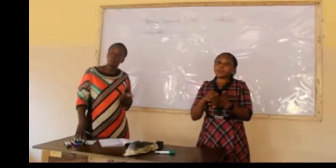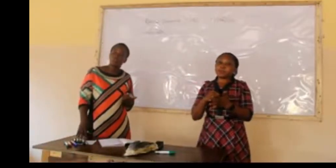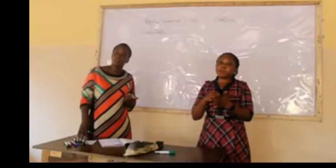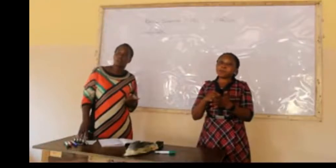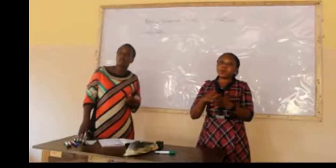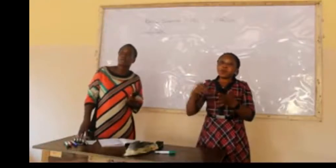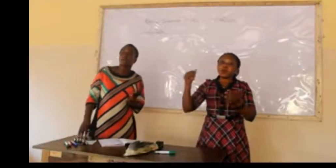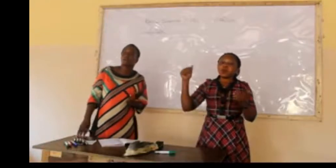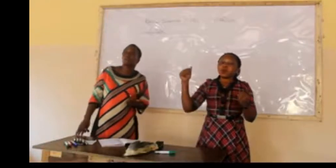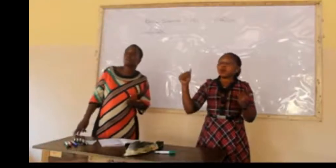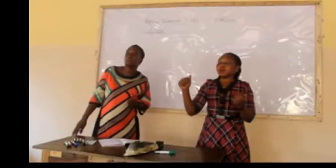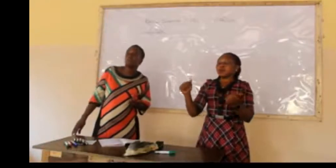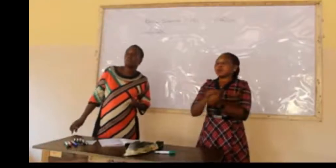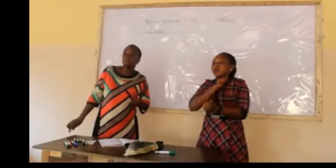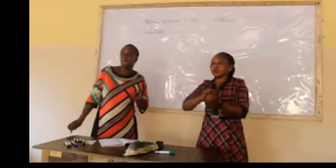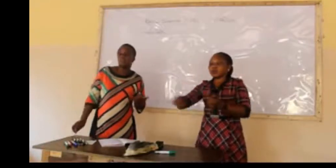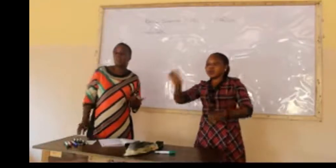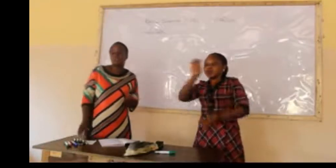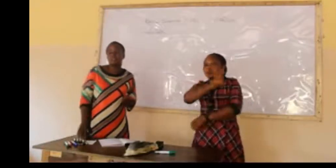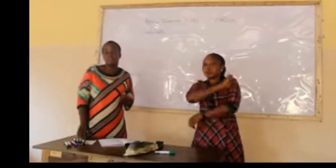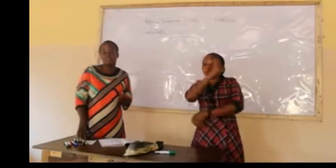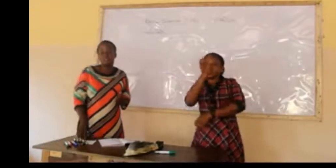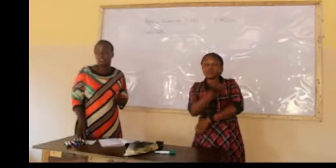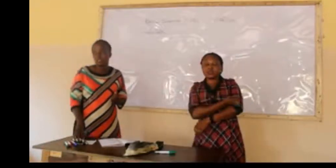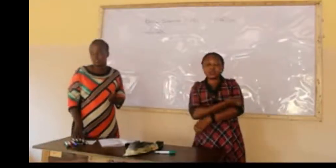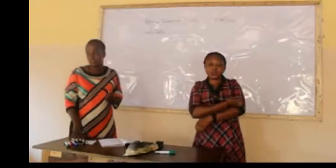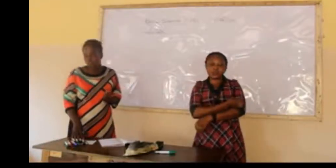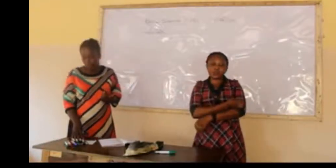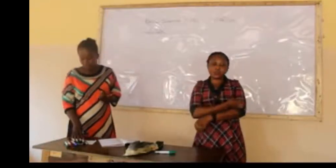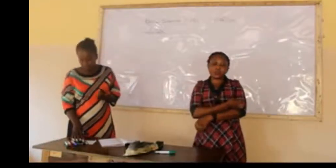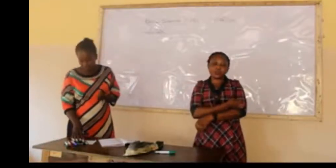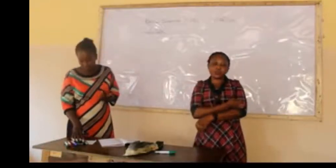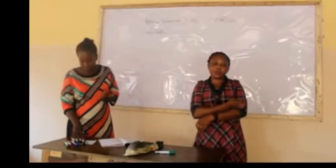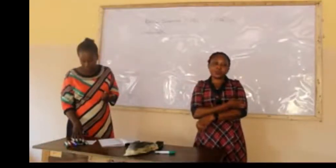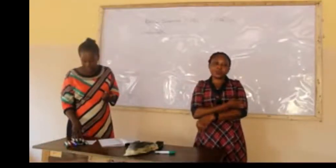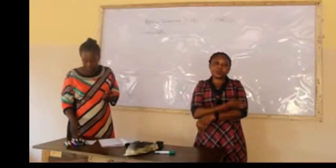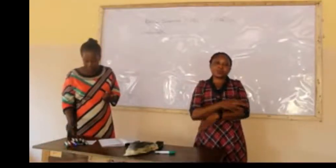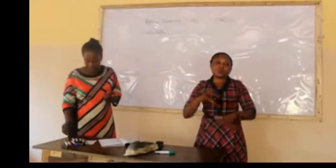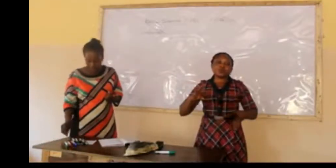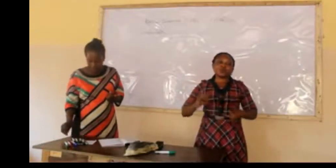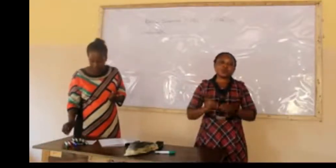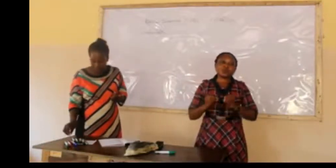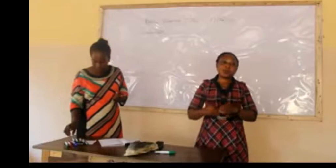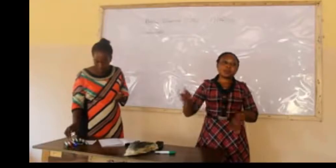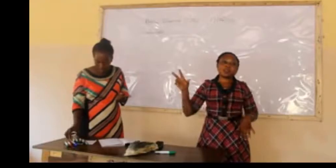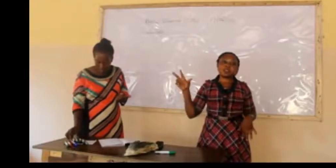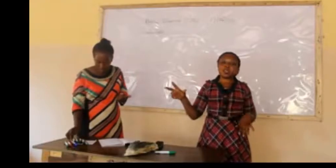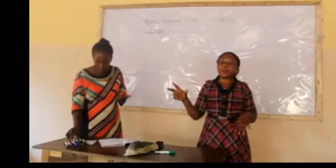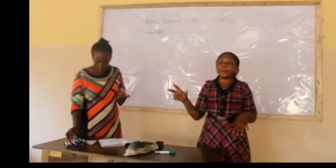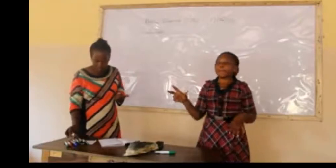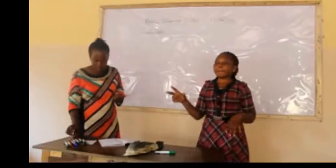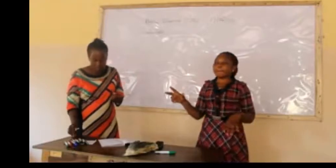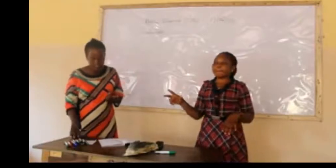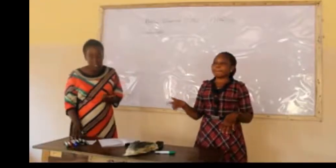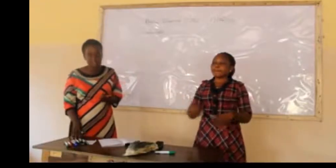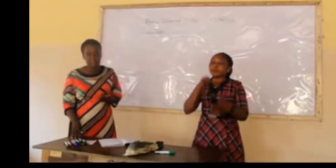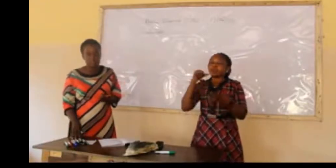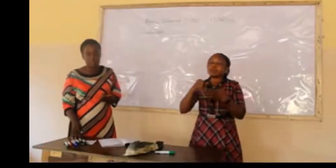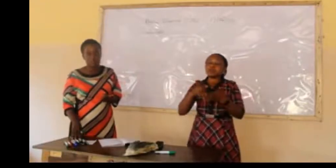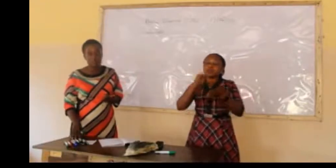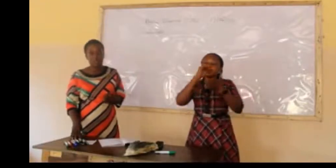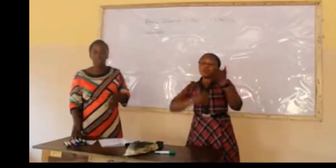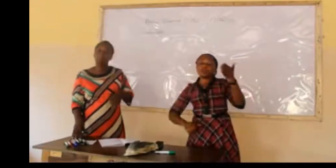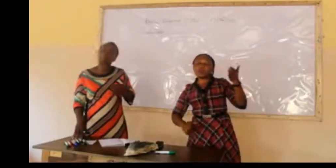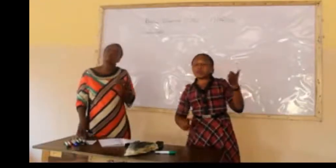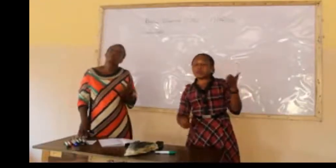We also talk about the disadvantages of friction, that friction reduces the